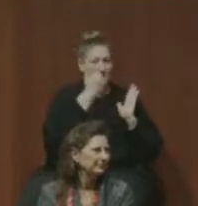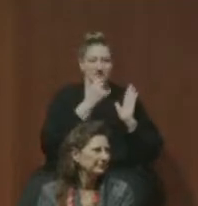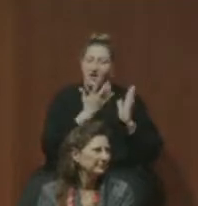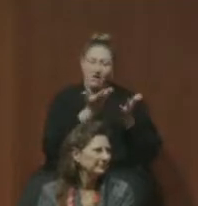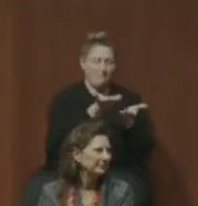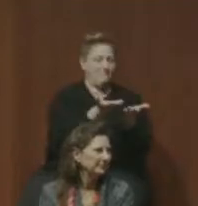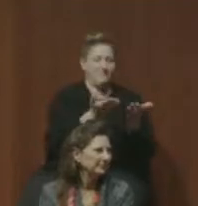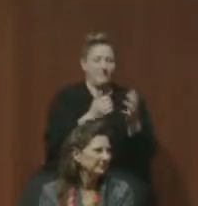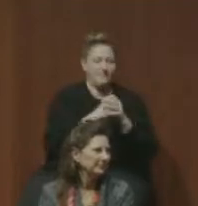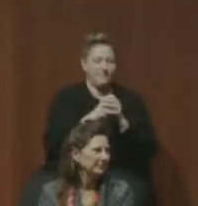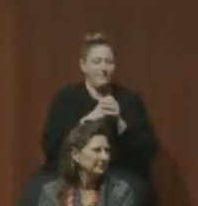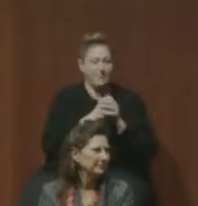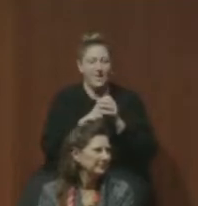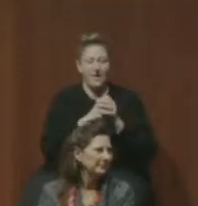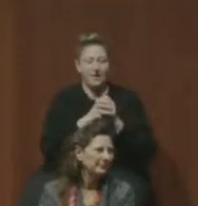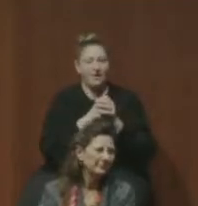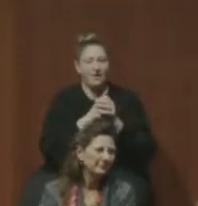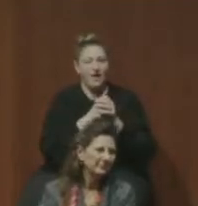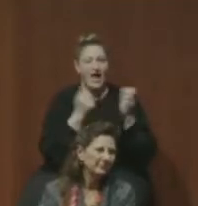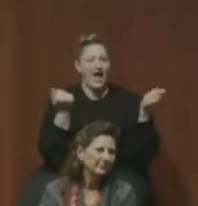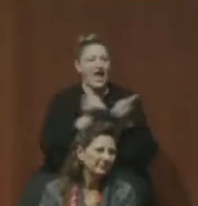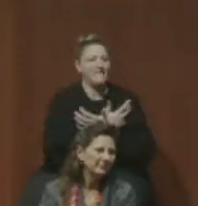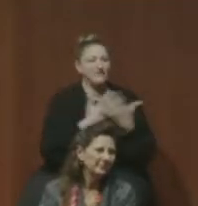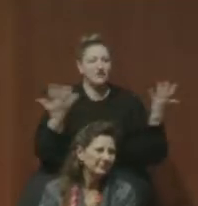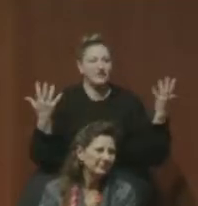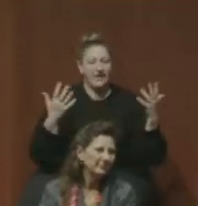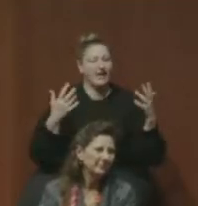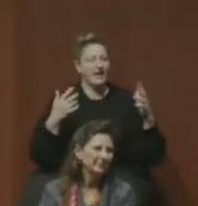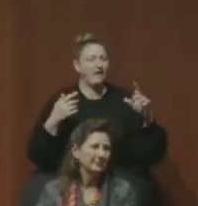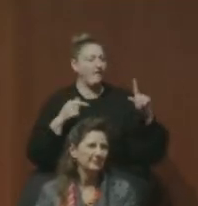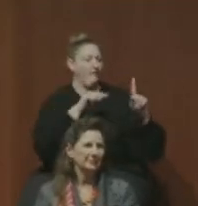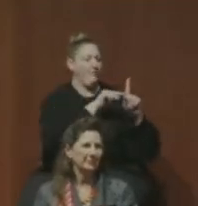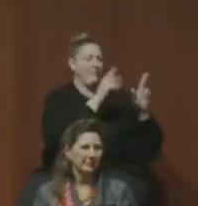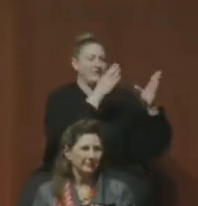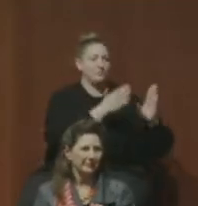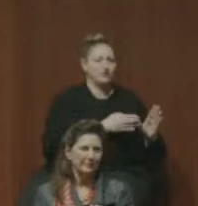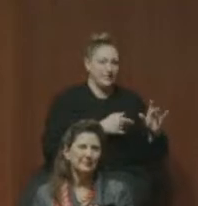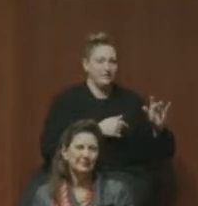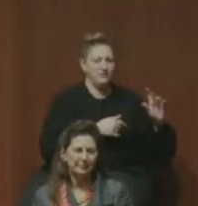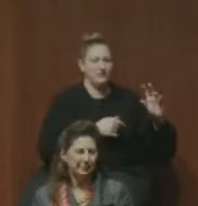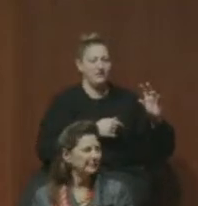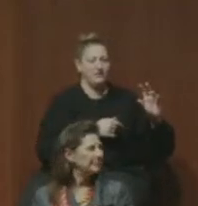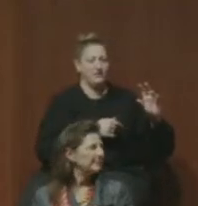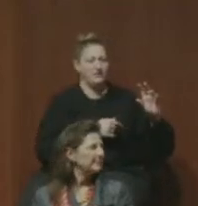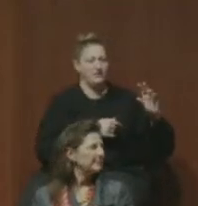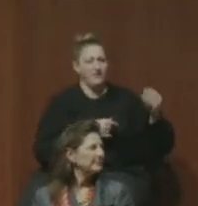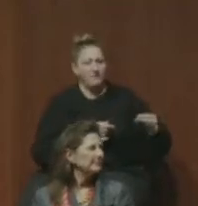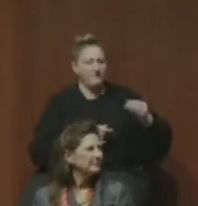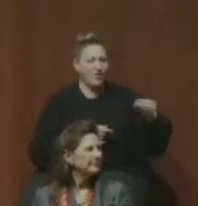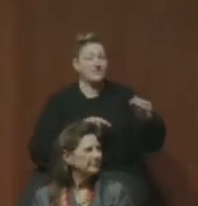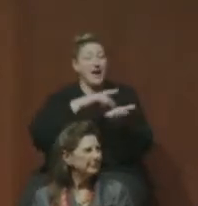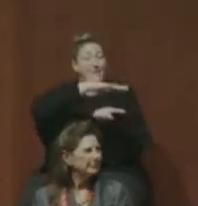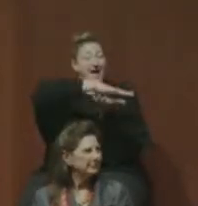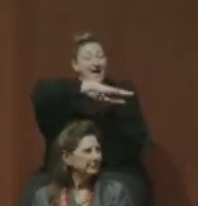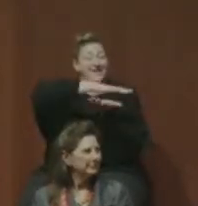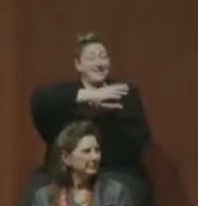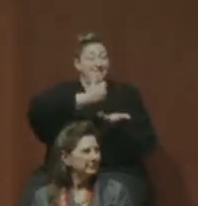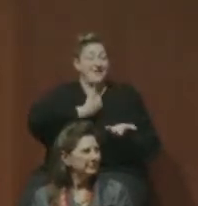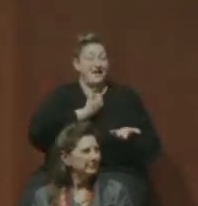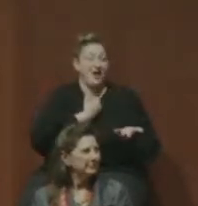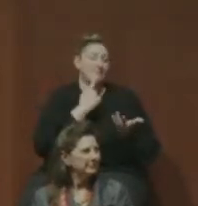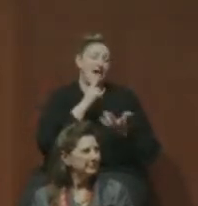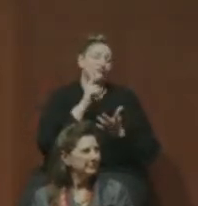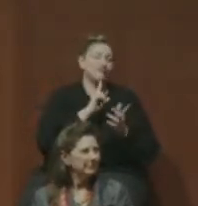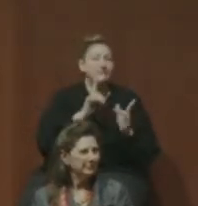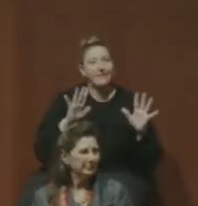you know, peace to his rest, like admire what his legacy is. You know what I mean? But again, I'm an academic. I'm not necessarily an activist